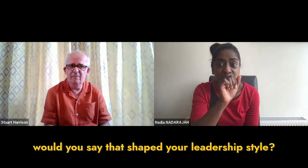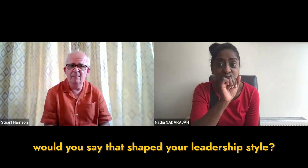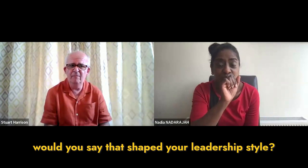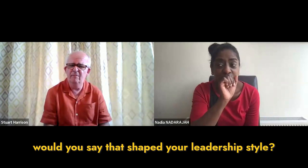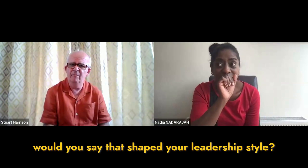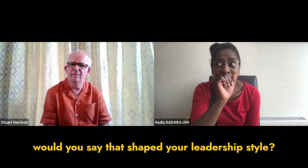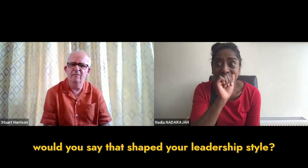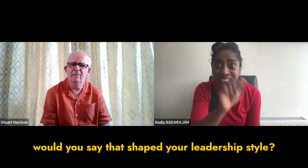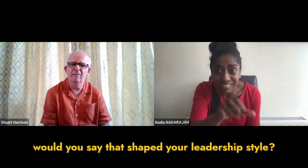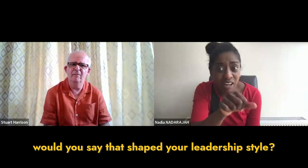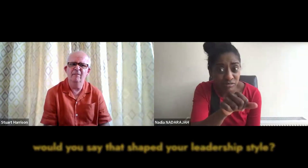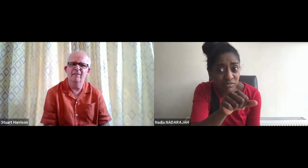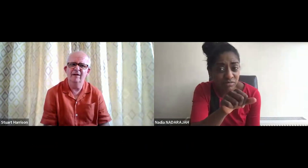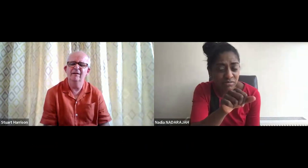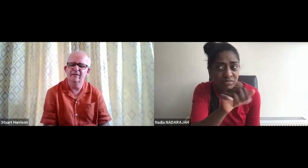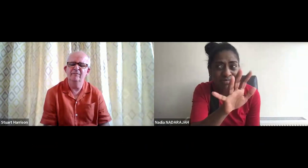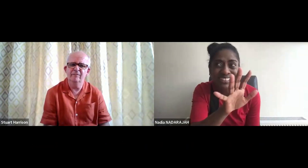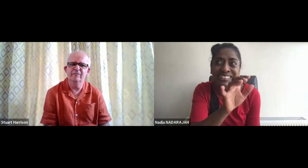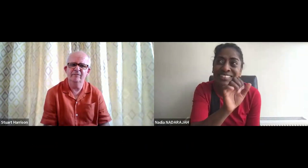would you say that shaped your leadership style?